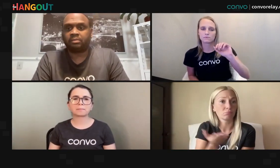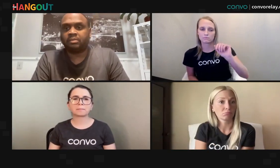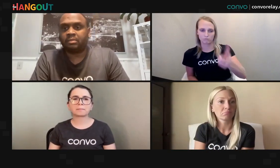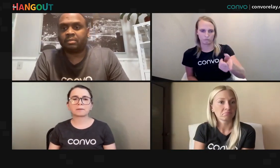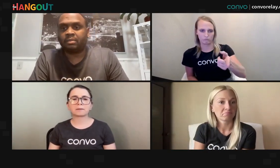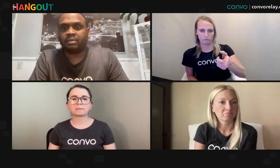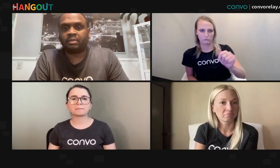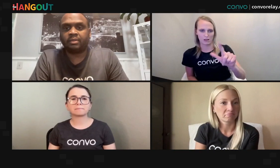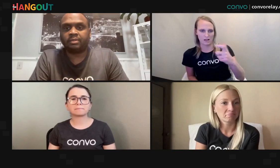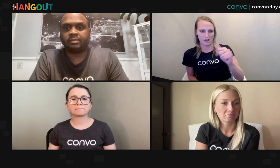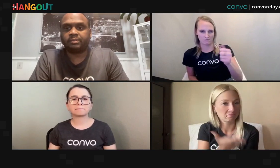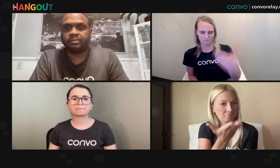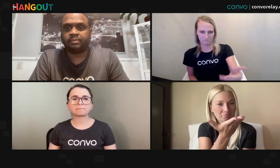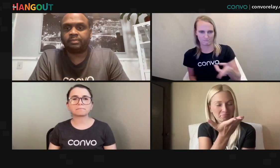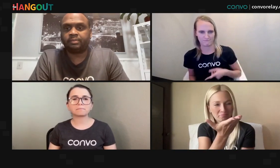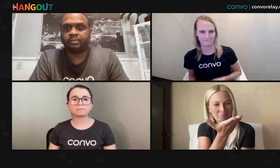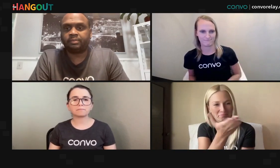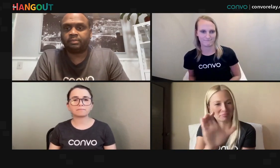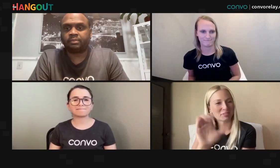at.